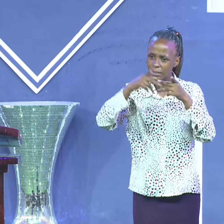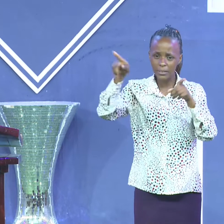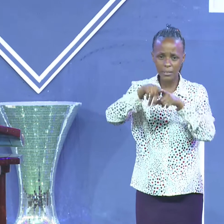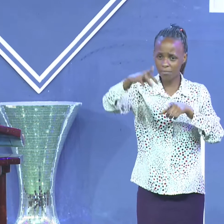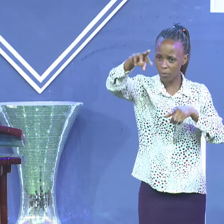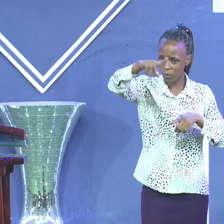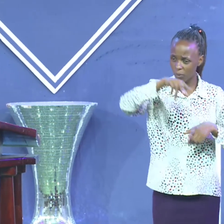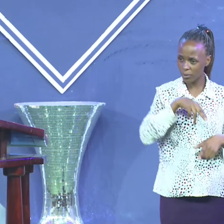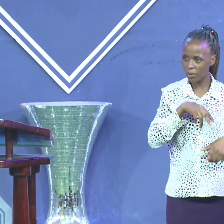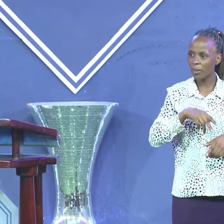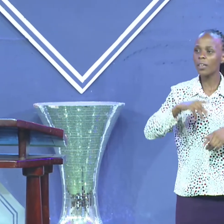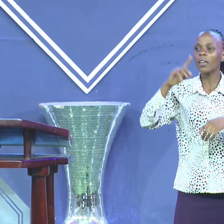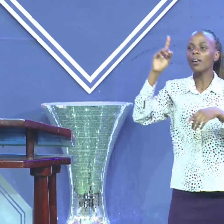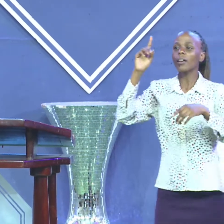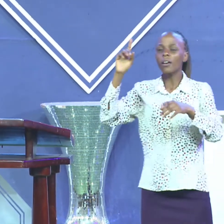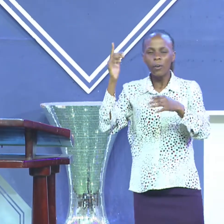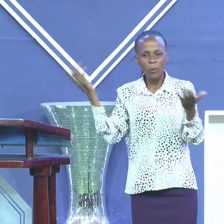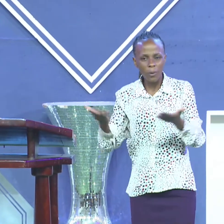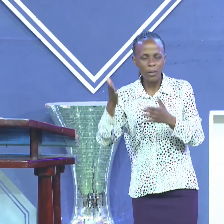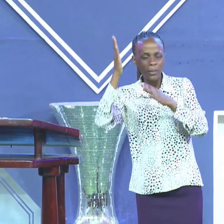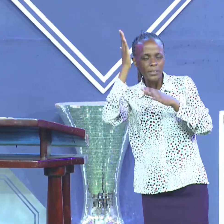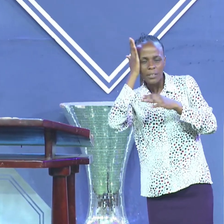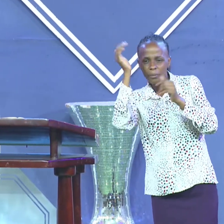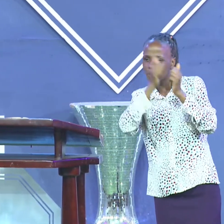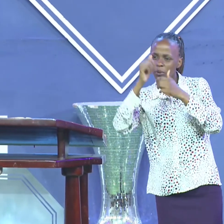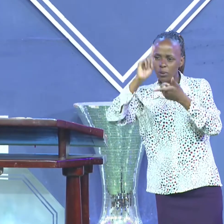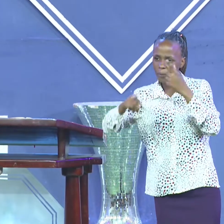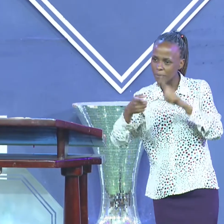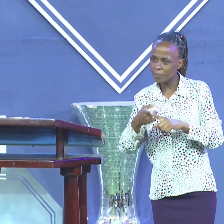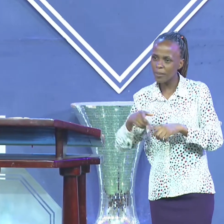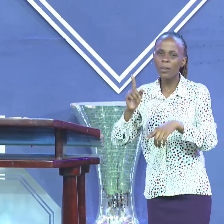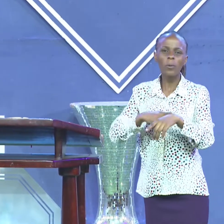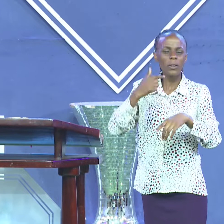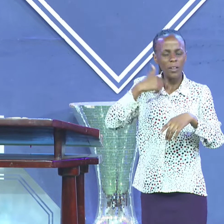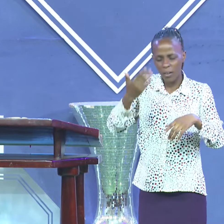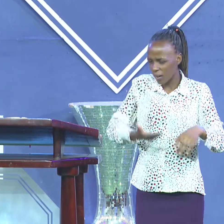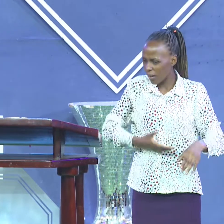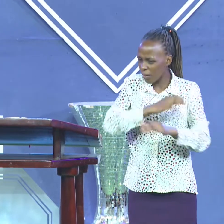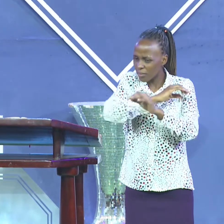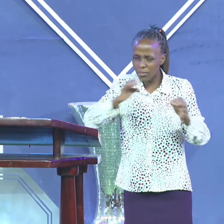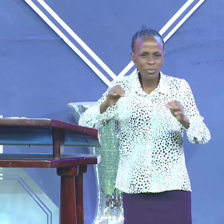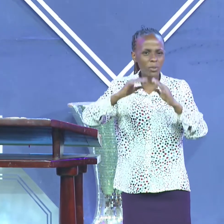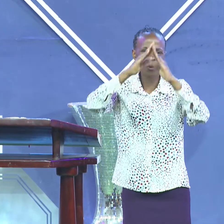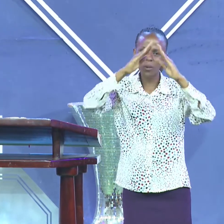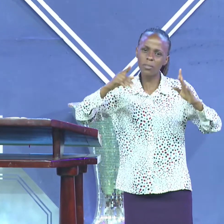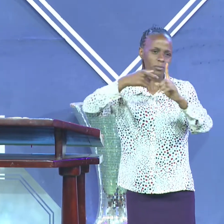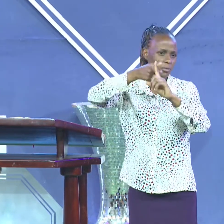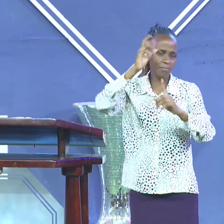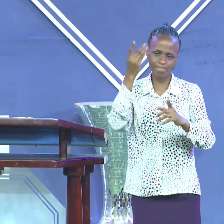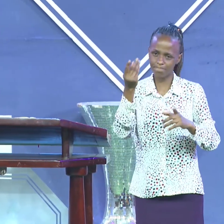used to work and return. I used to stay with a friend of mine. I did not have the money